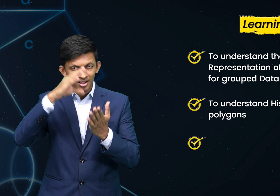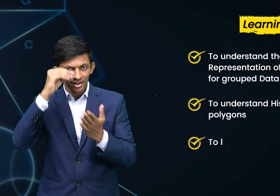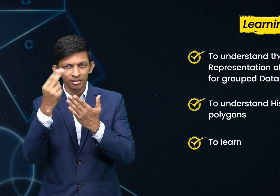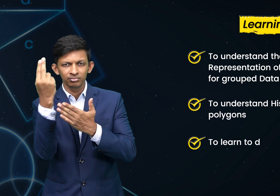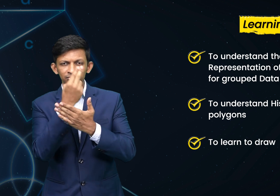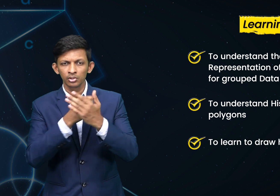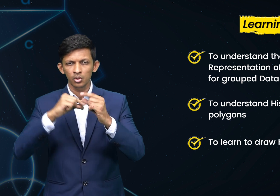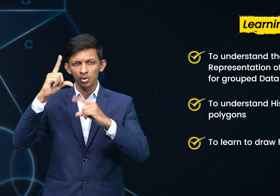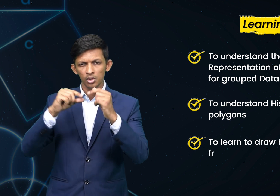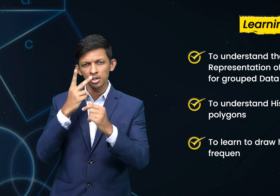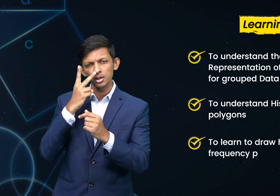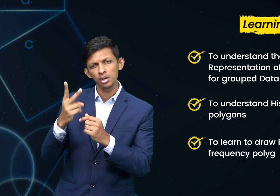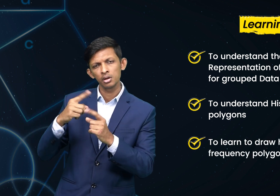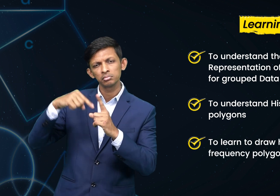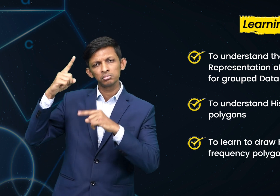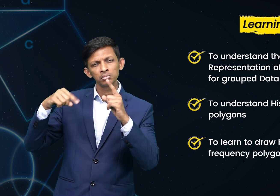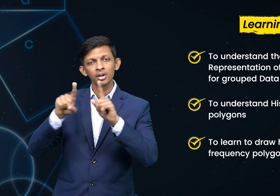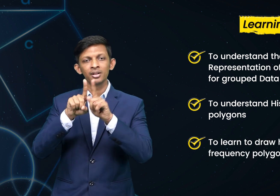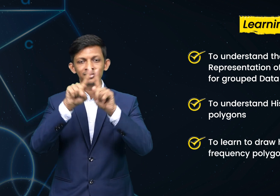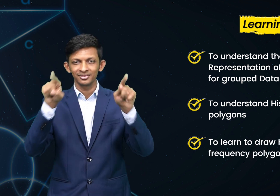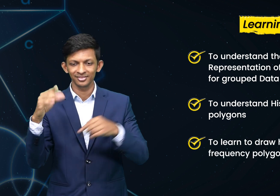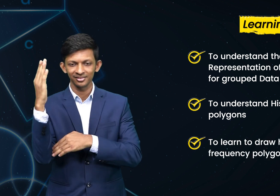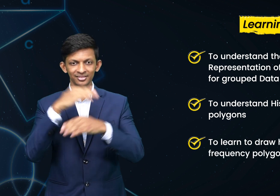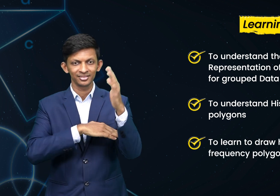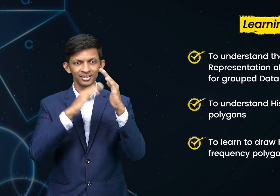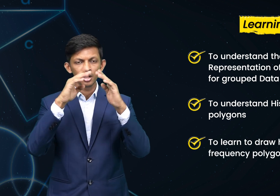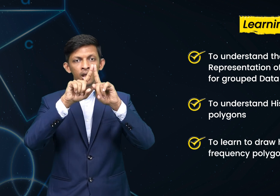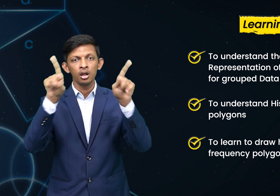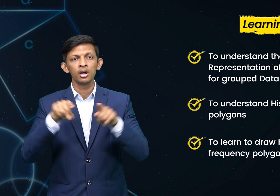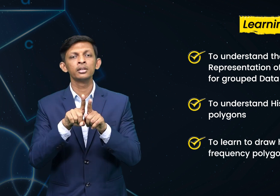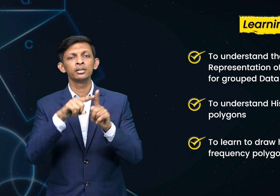to learn to draw histograms and frequency polygons.